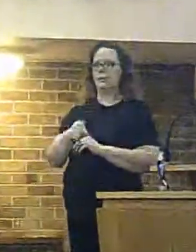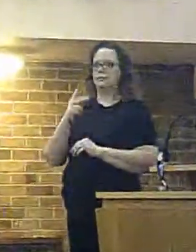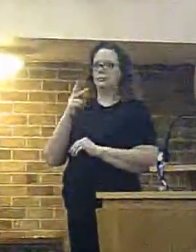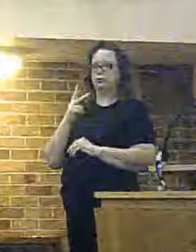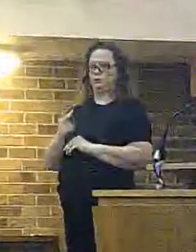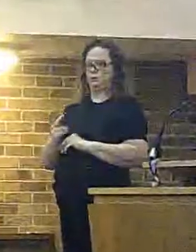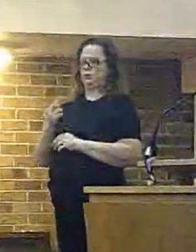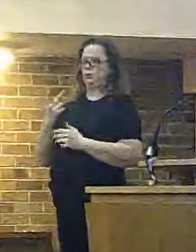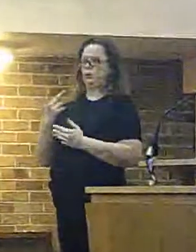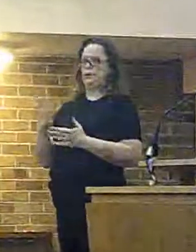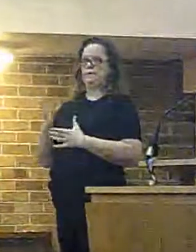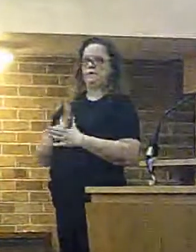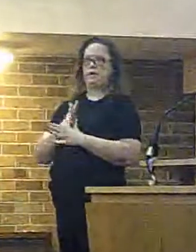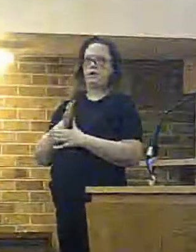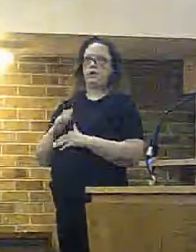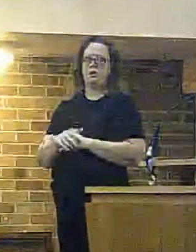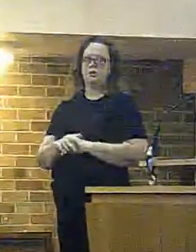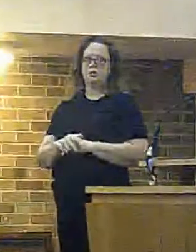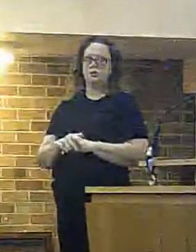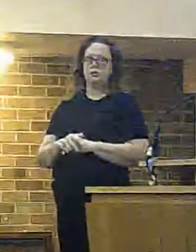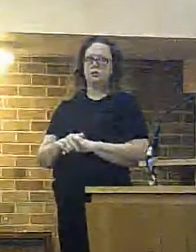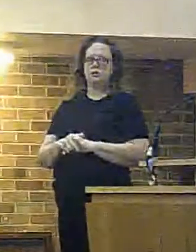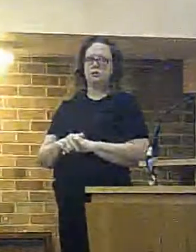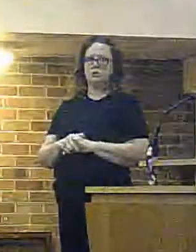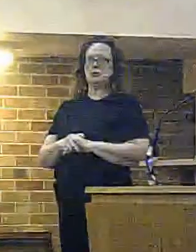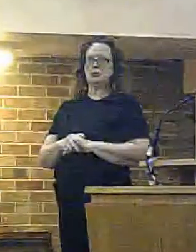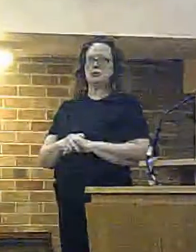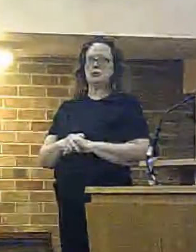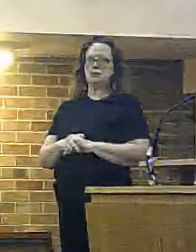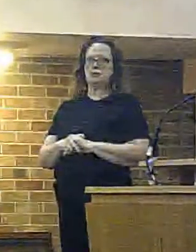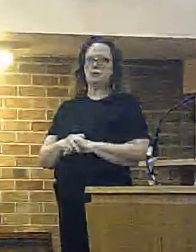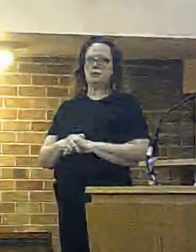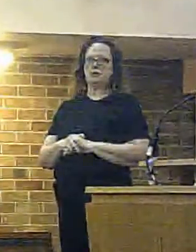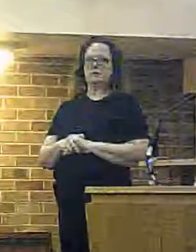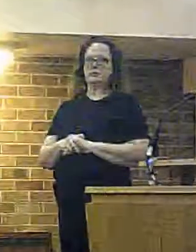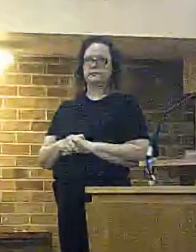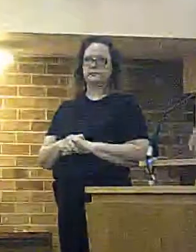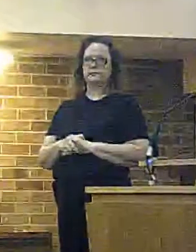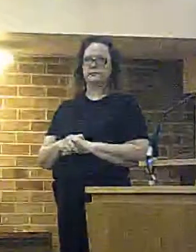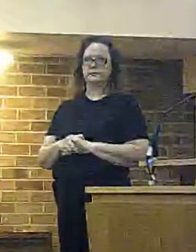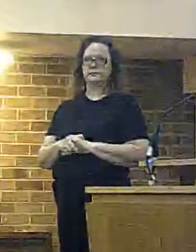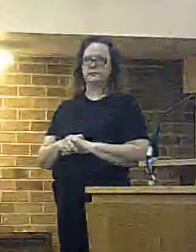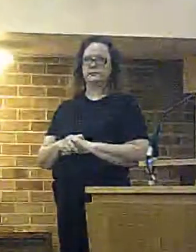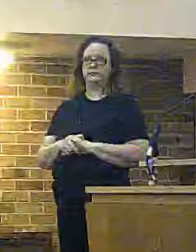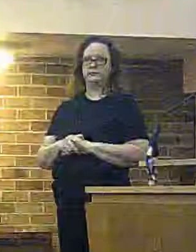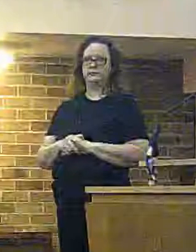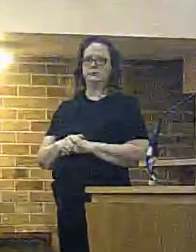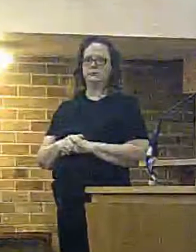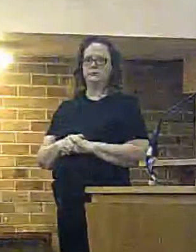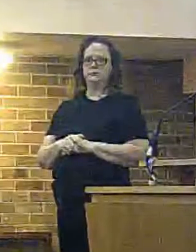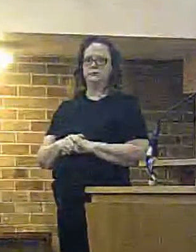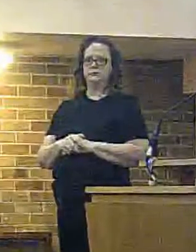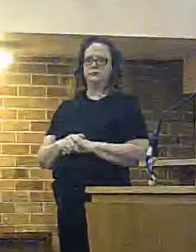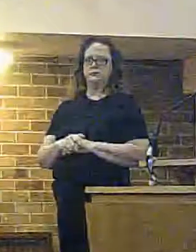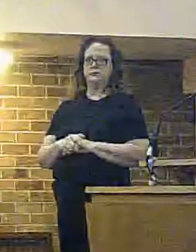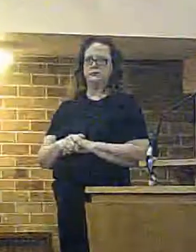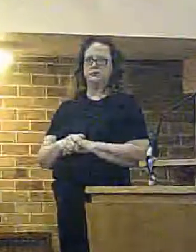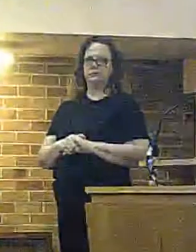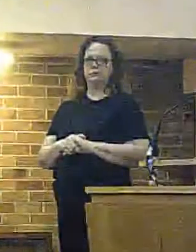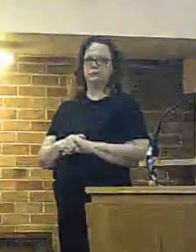those first before I open it up to the room here. On the basis of fairness, really. And one, Dan,